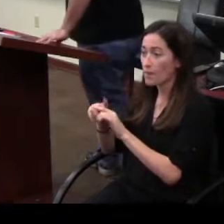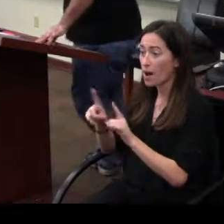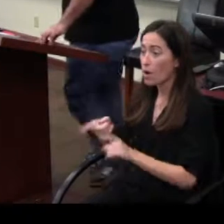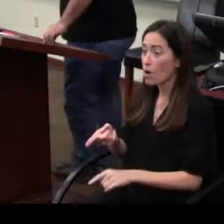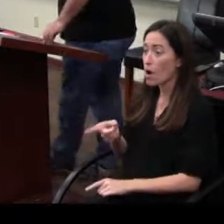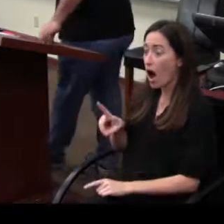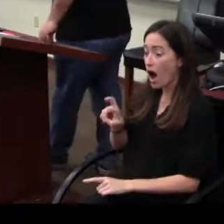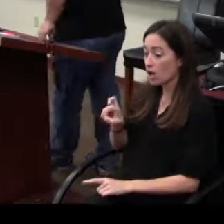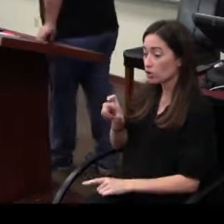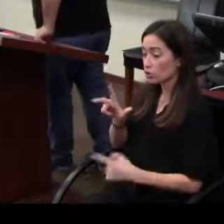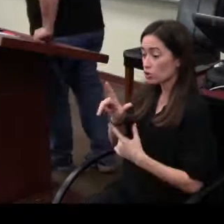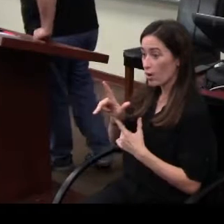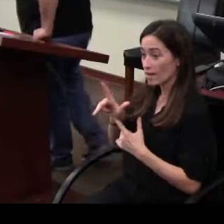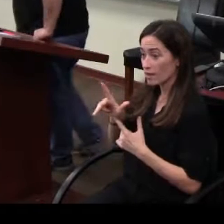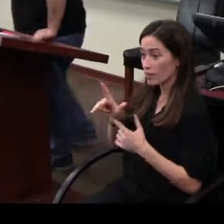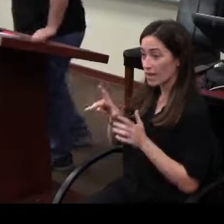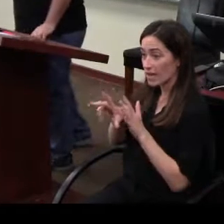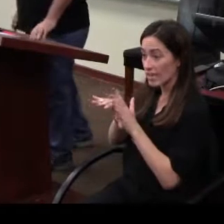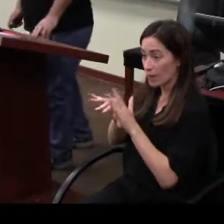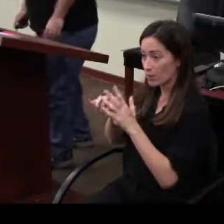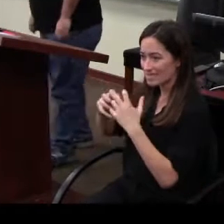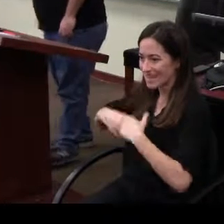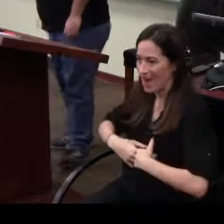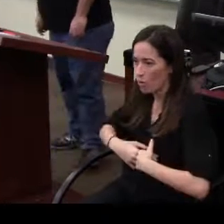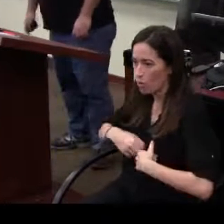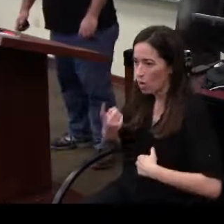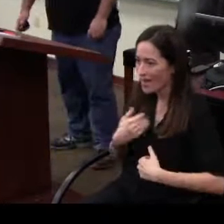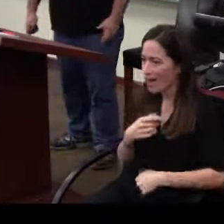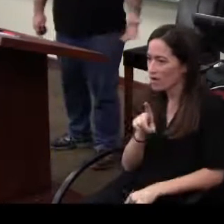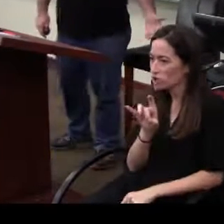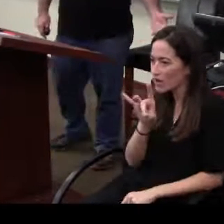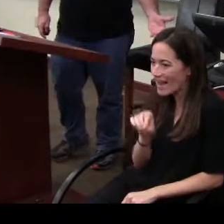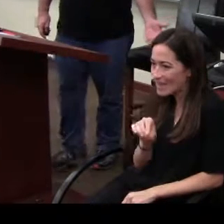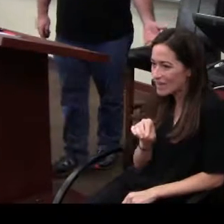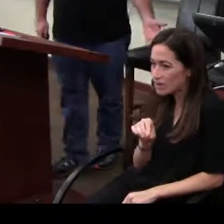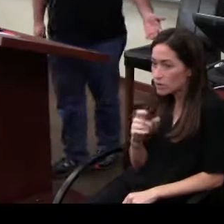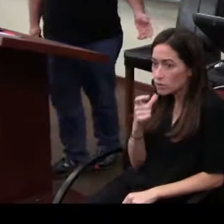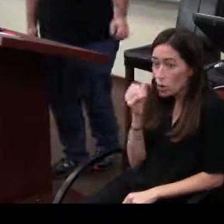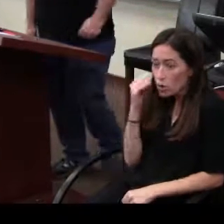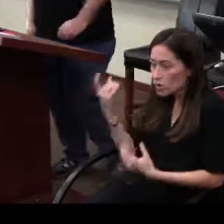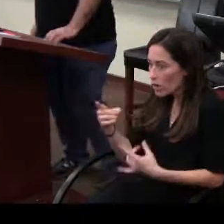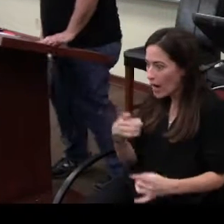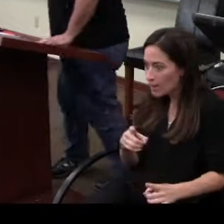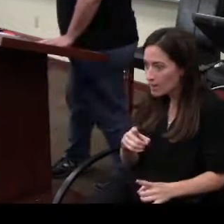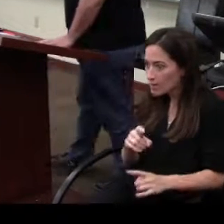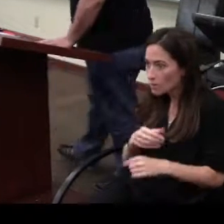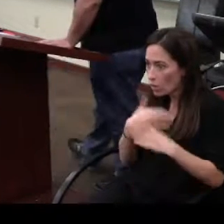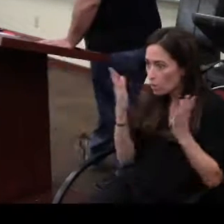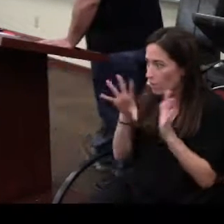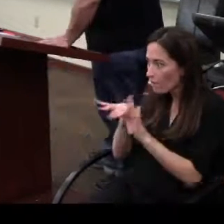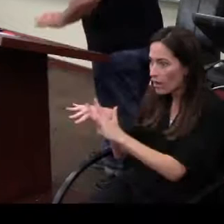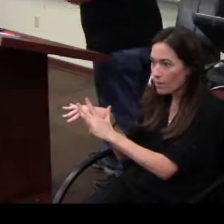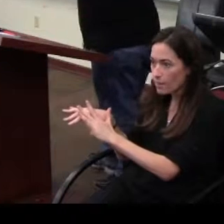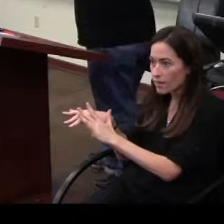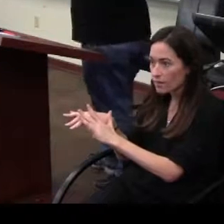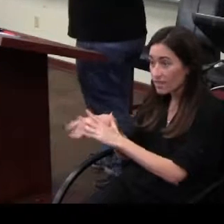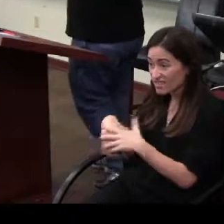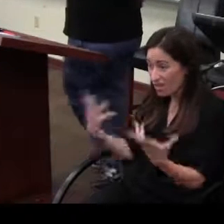of 187 cameras. It's pretty scary, guys. Who knows what was going on during that time, right? That's a huge